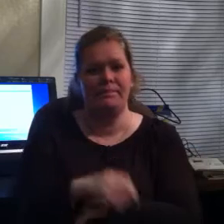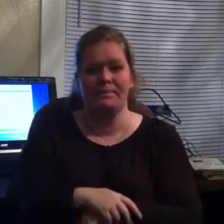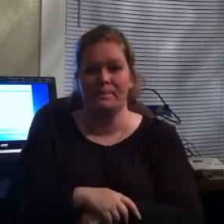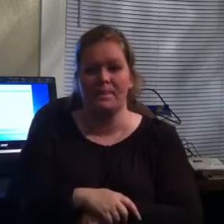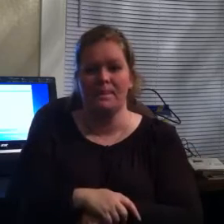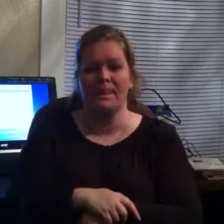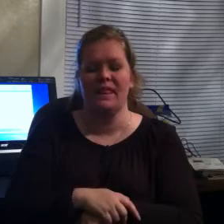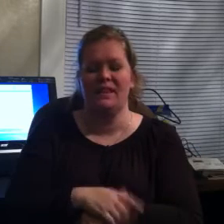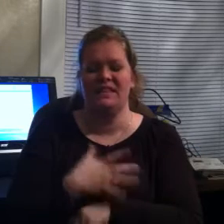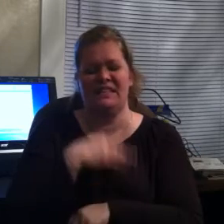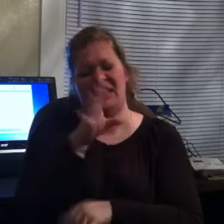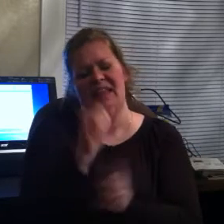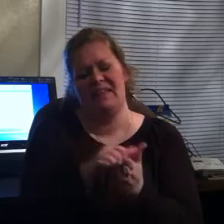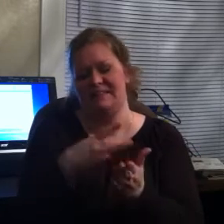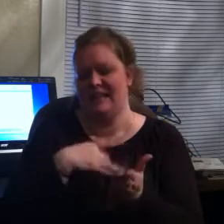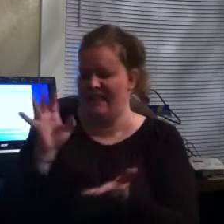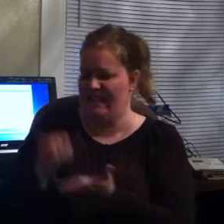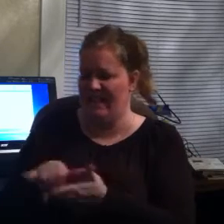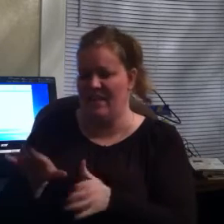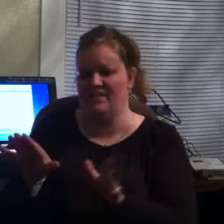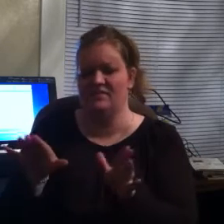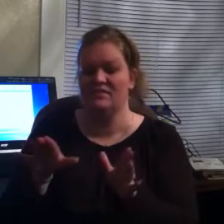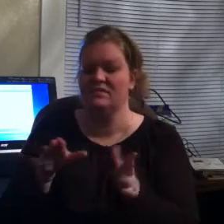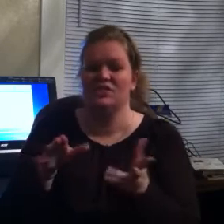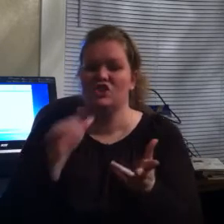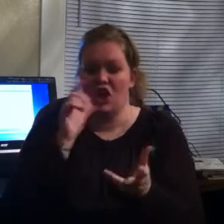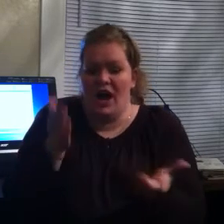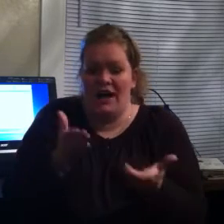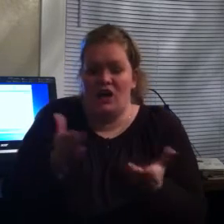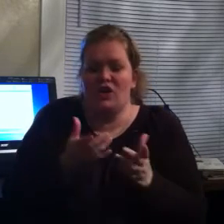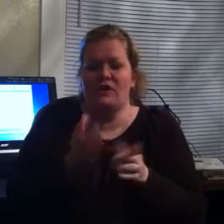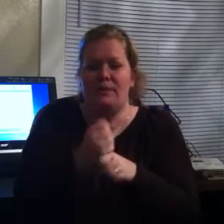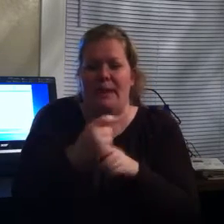I didn't like this. I didn't like this. Well, you're not here to make a difference. You're here to make a judgment.